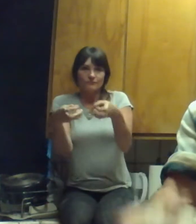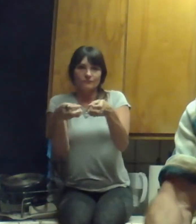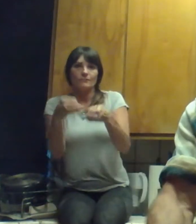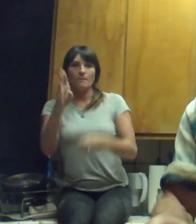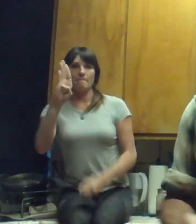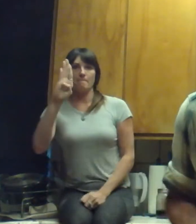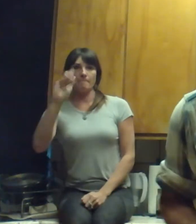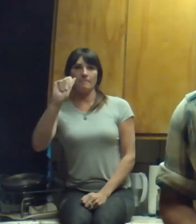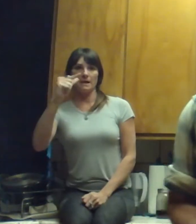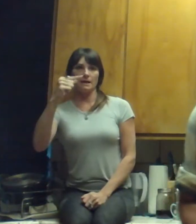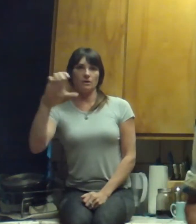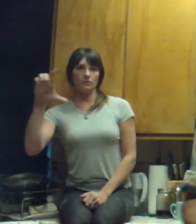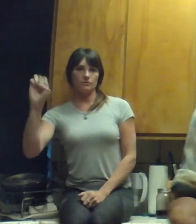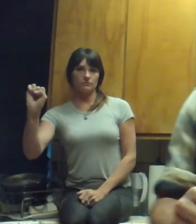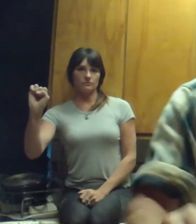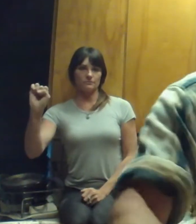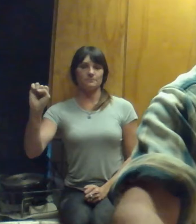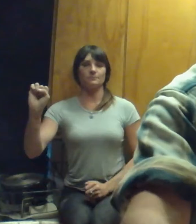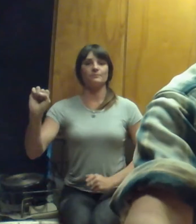that.